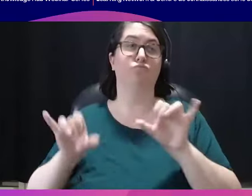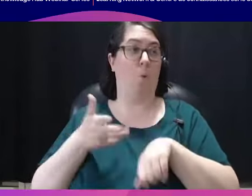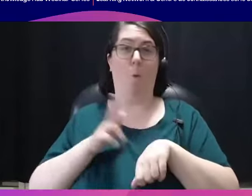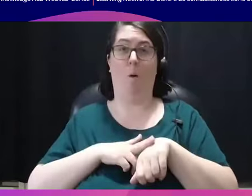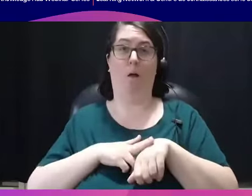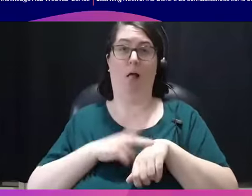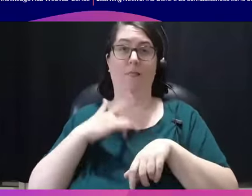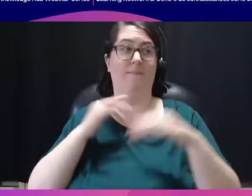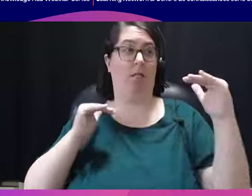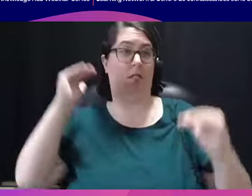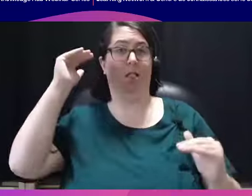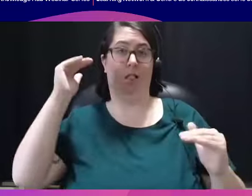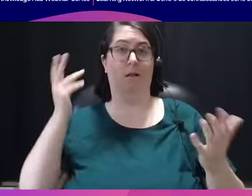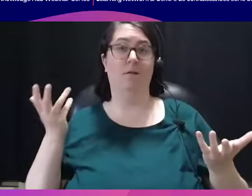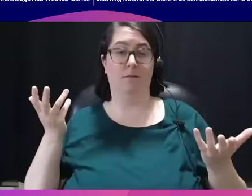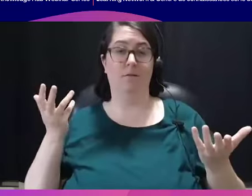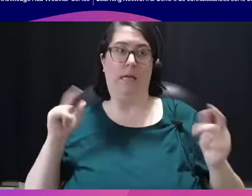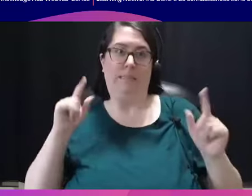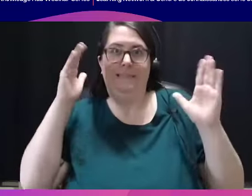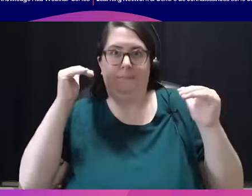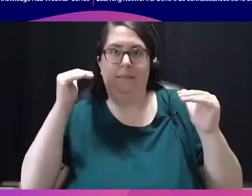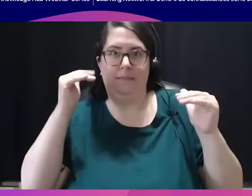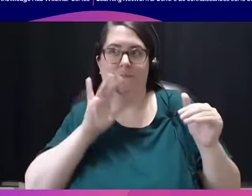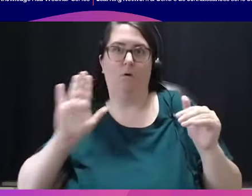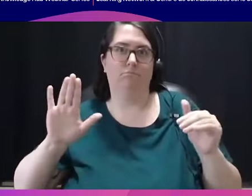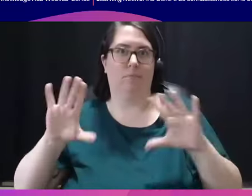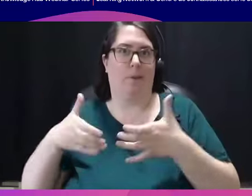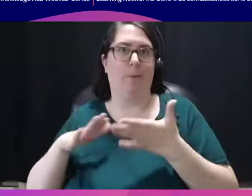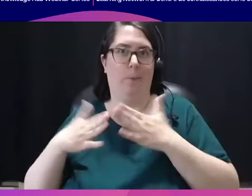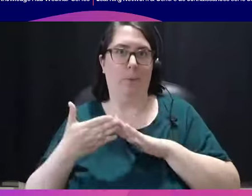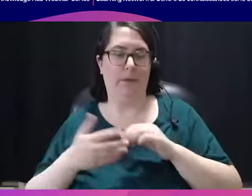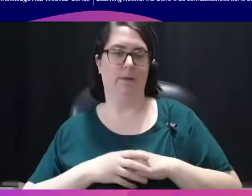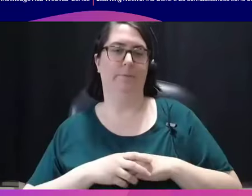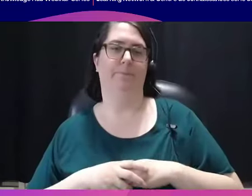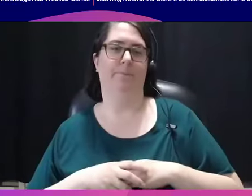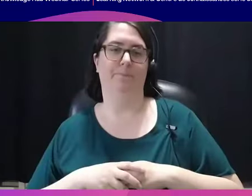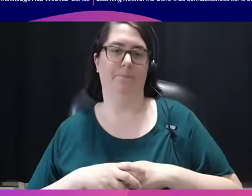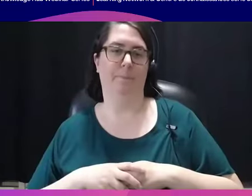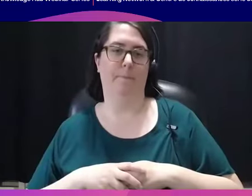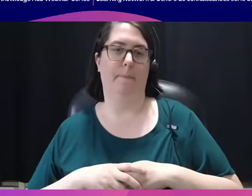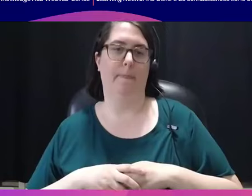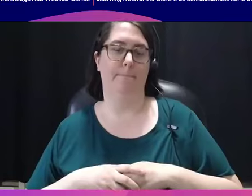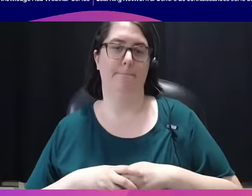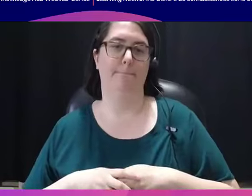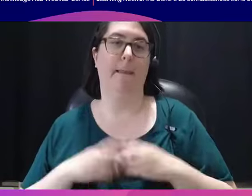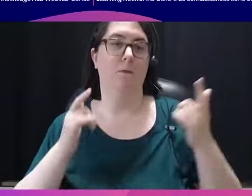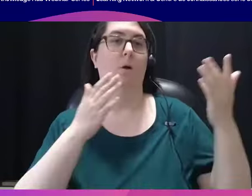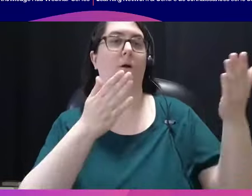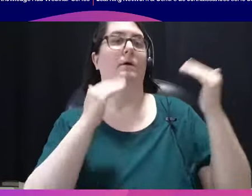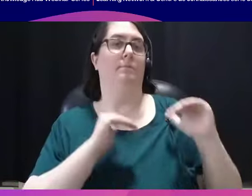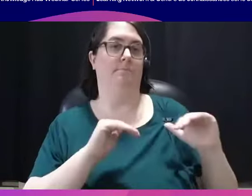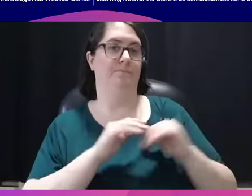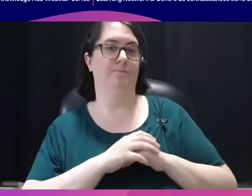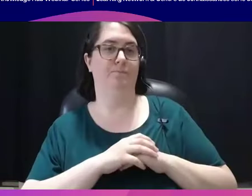normalized, and in fact, it's expected in the incel community. So we'll move into the first